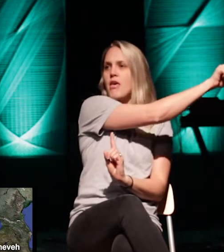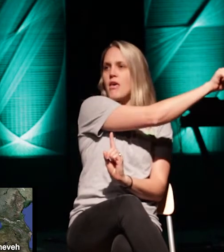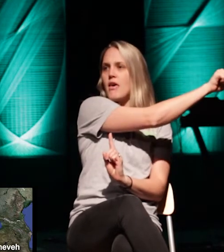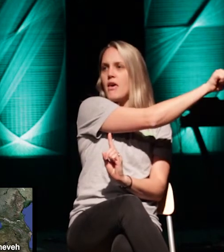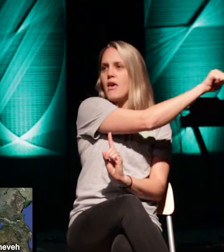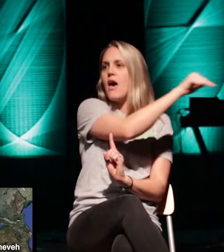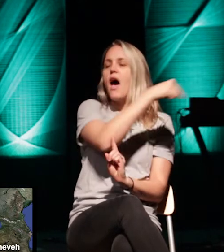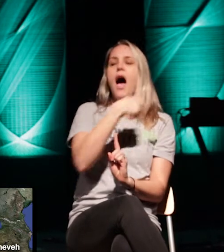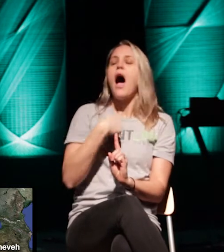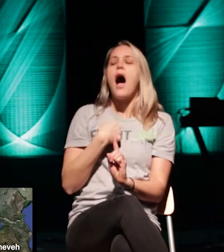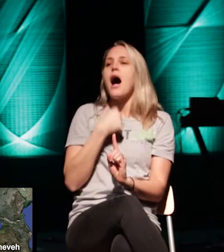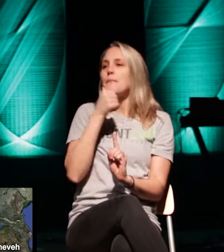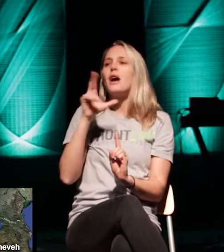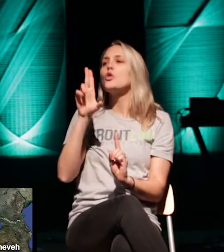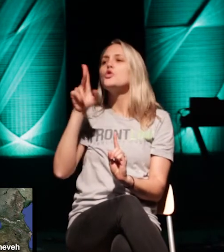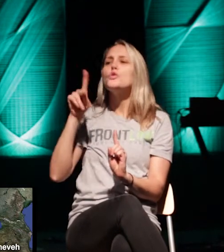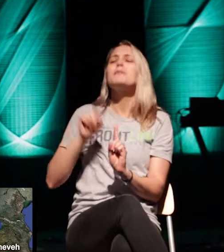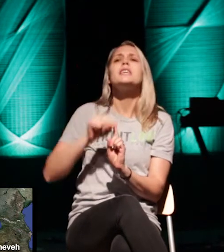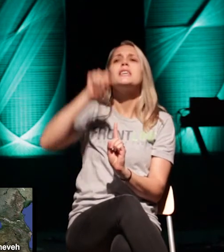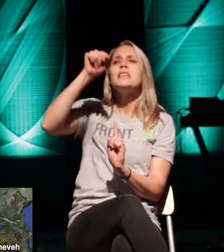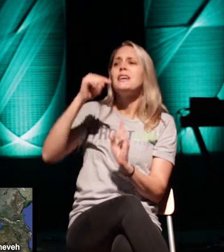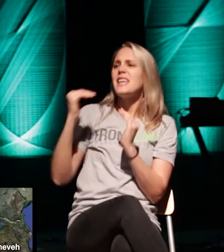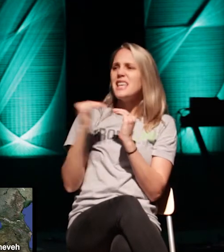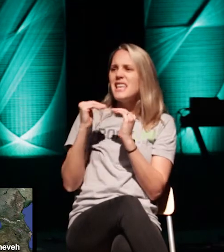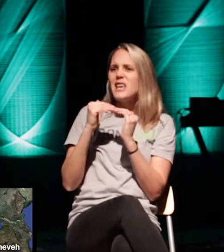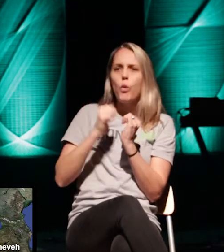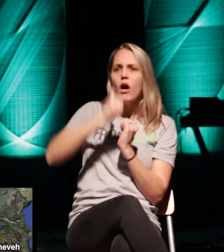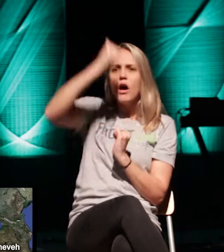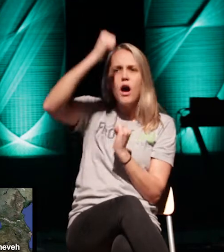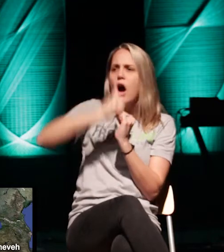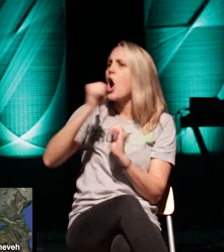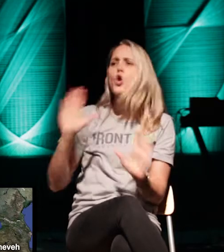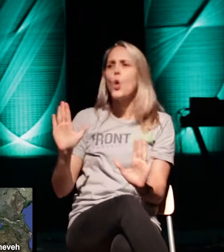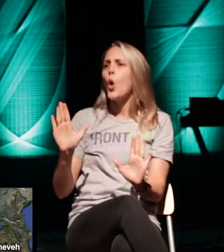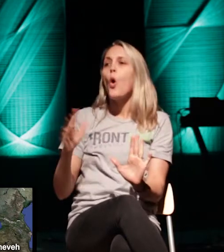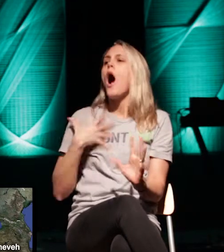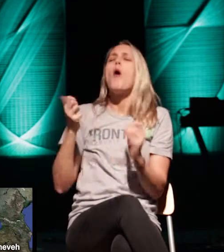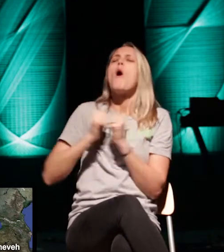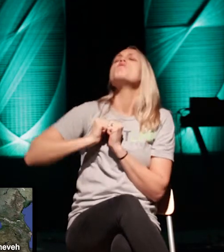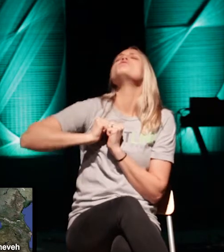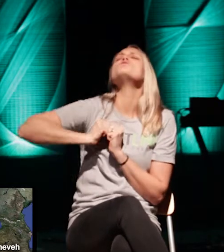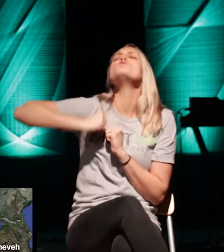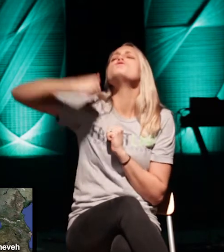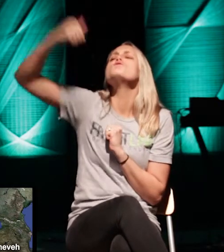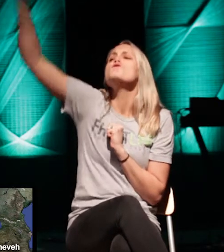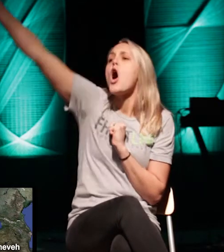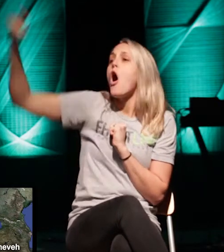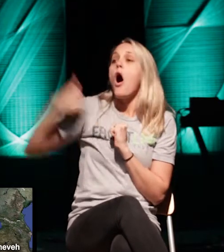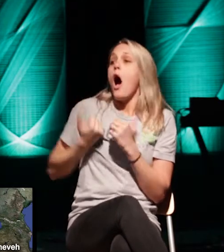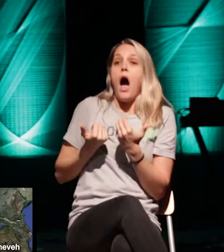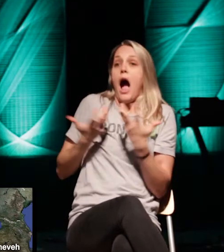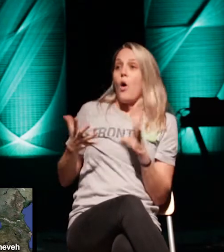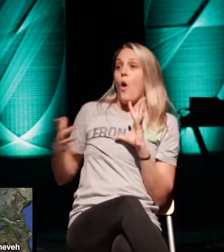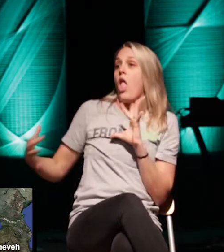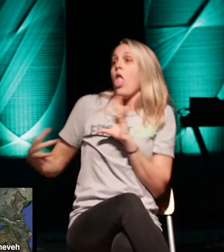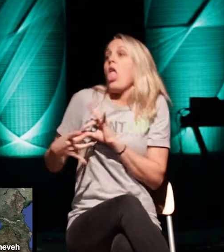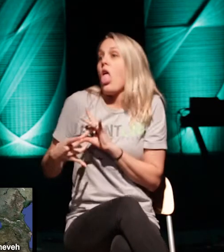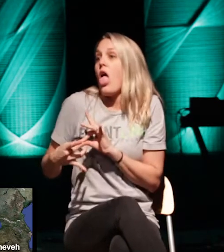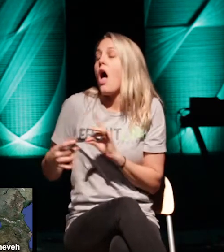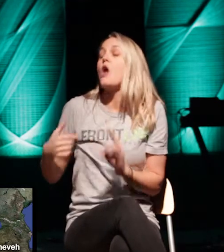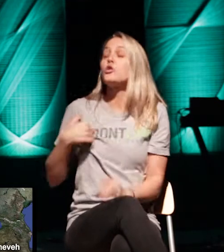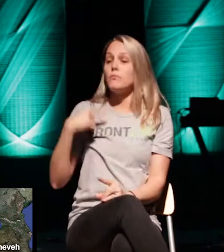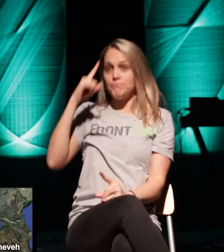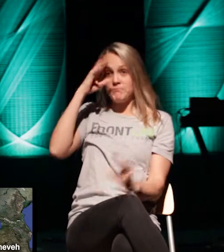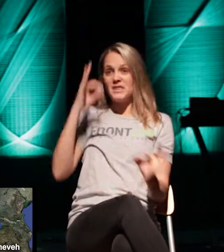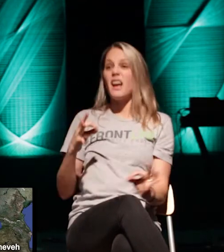like the Arctic Circle. I'm getting so far away. I don't want anything to do with them. In fact, I'm going to go 5 times the distance that you've told me to